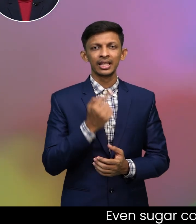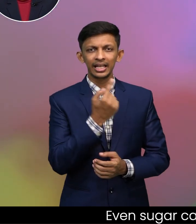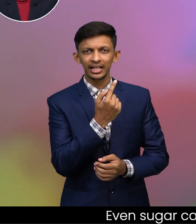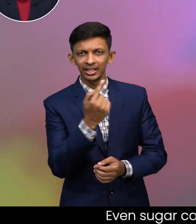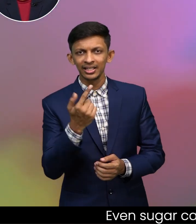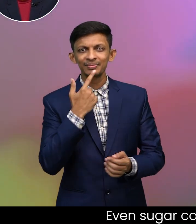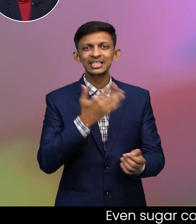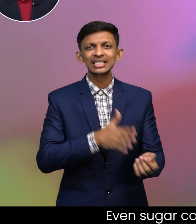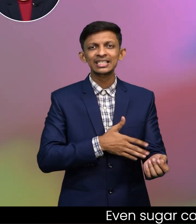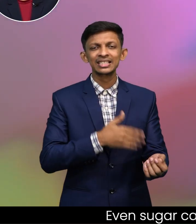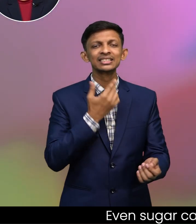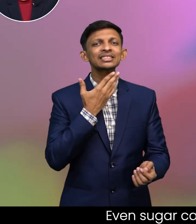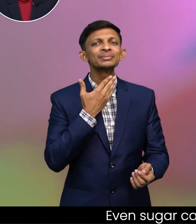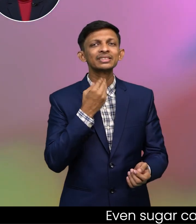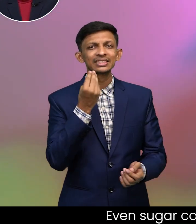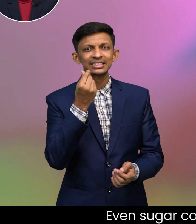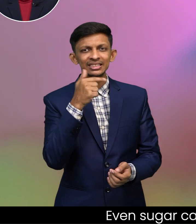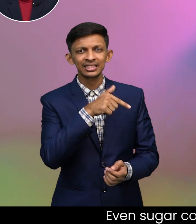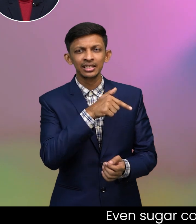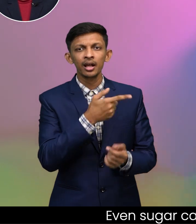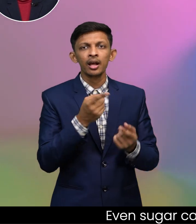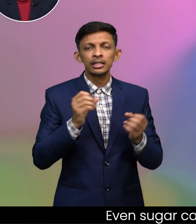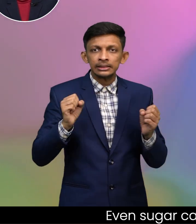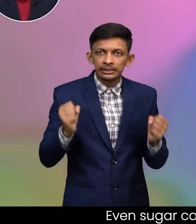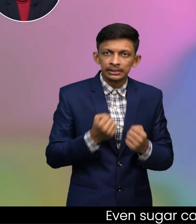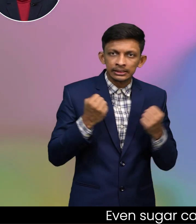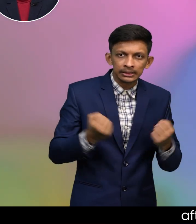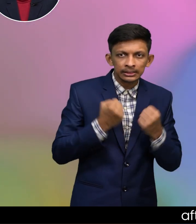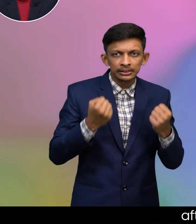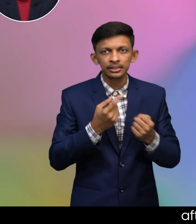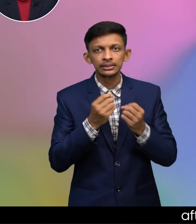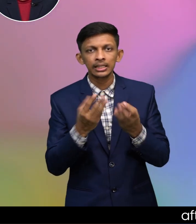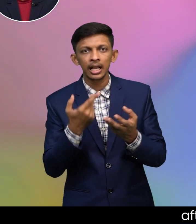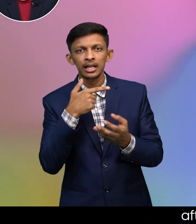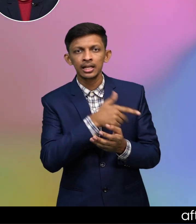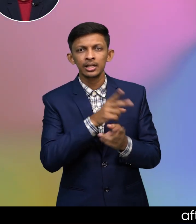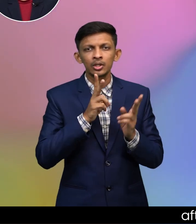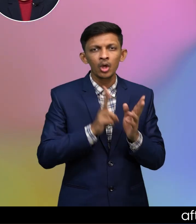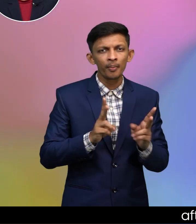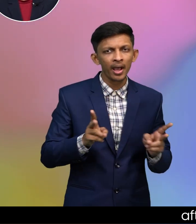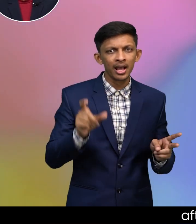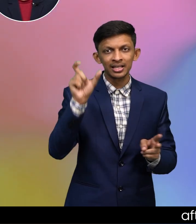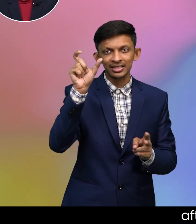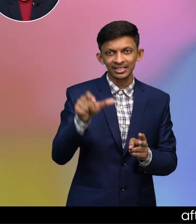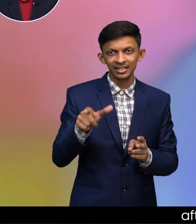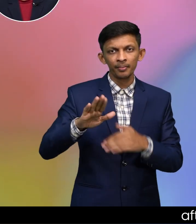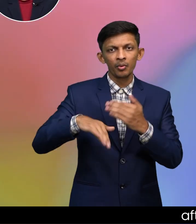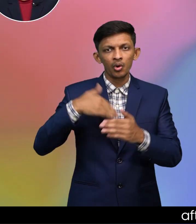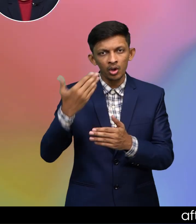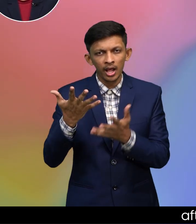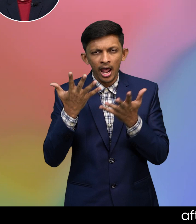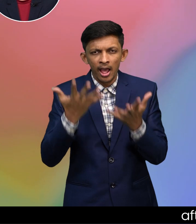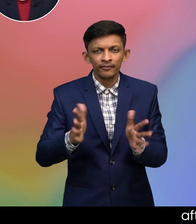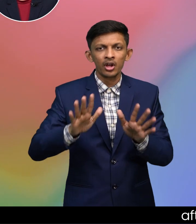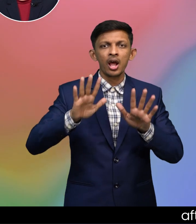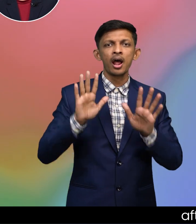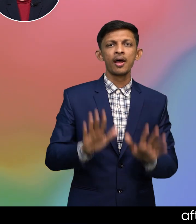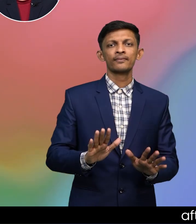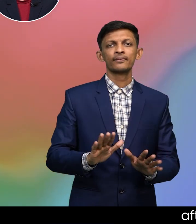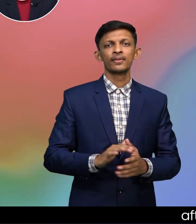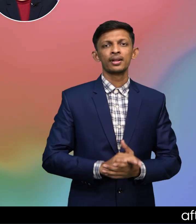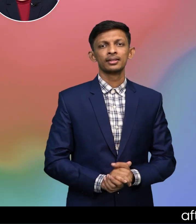For instance, taking a protein-rich diet will result in the formation of